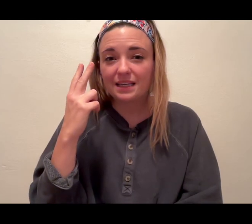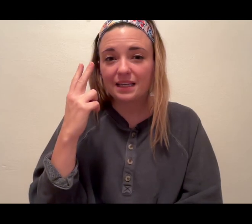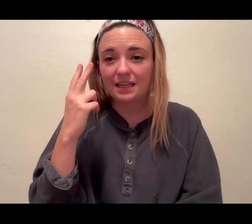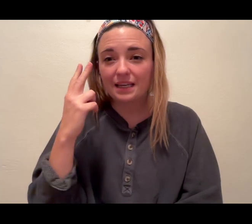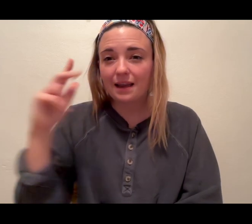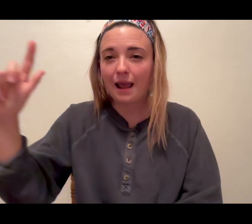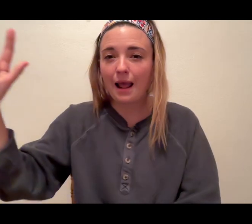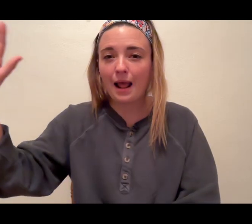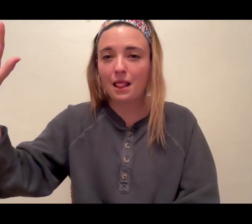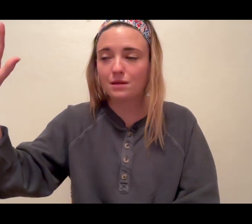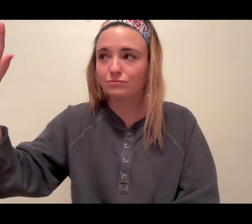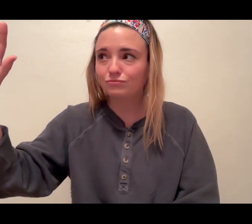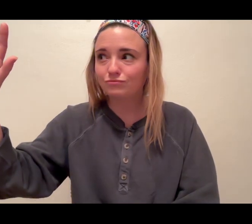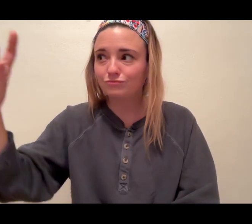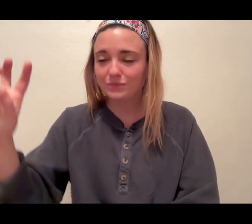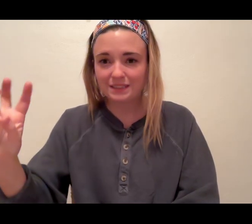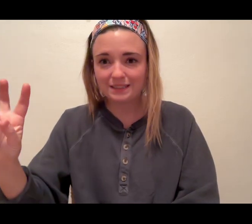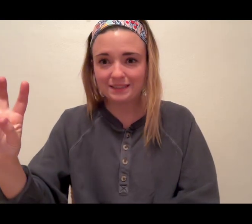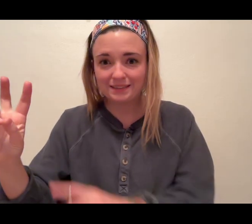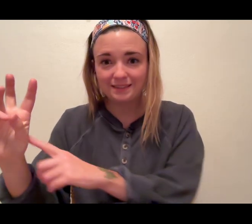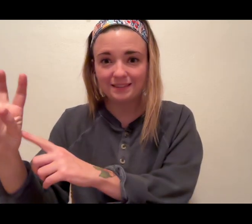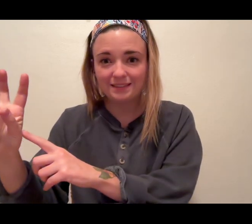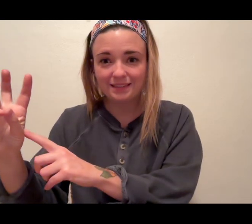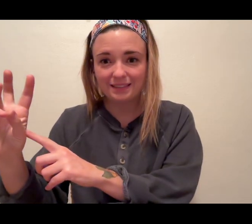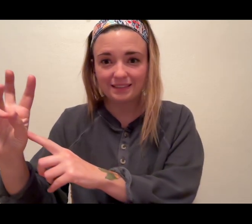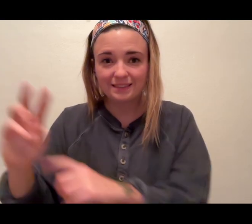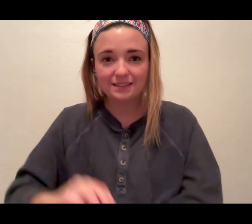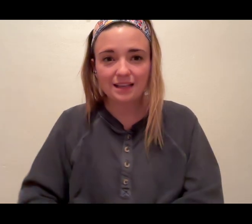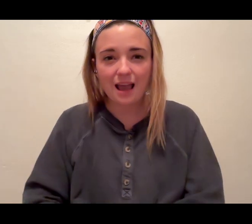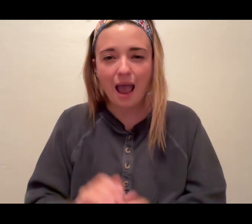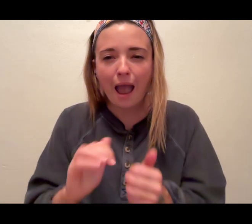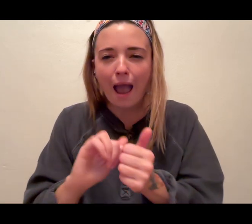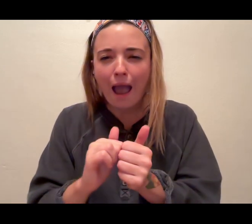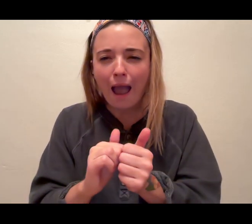1, 3 and 2 as examples.